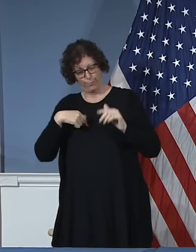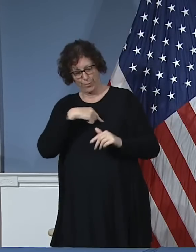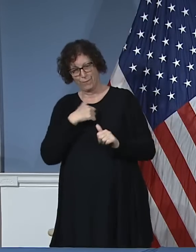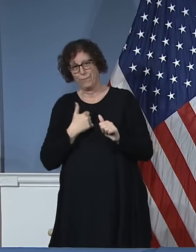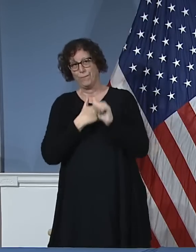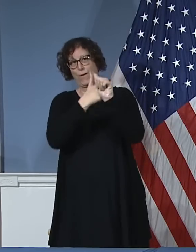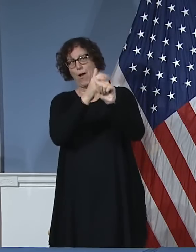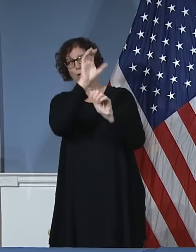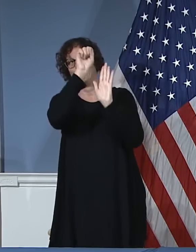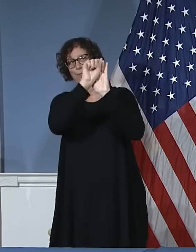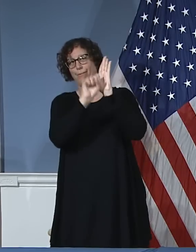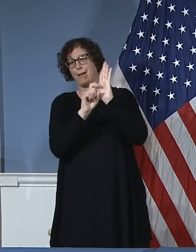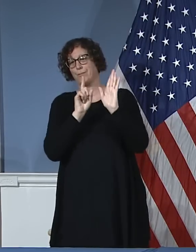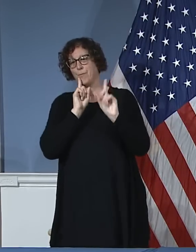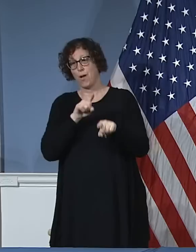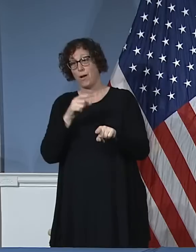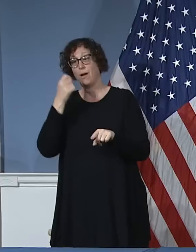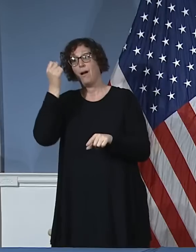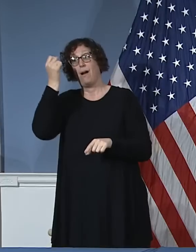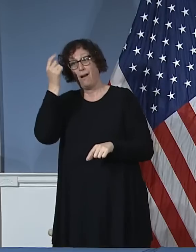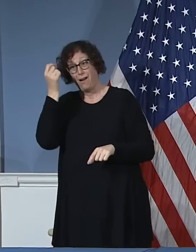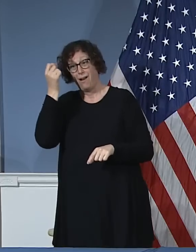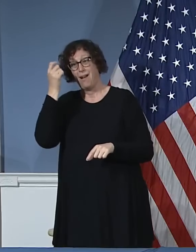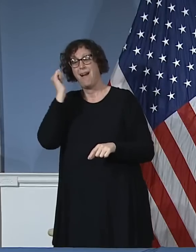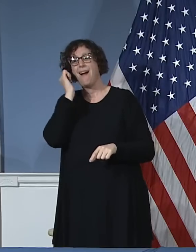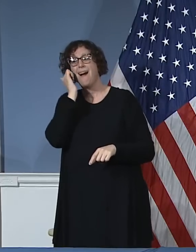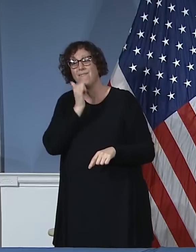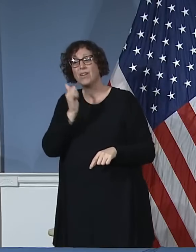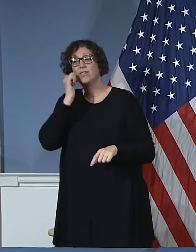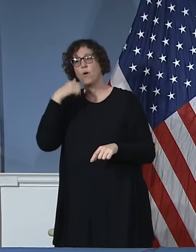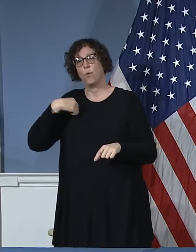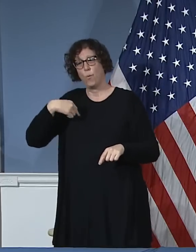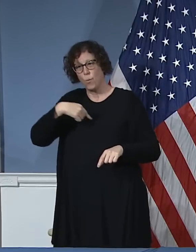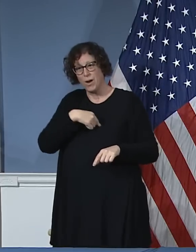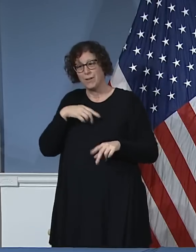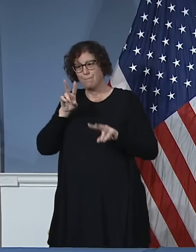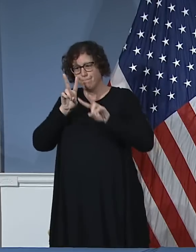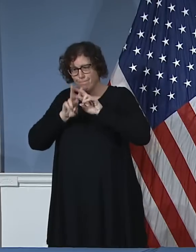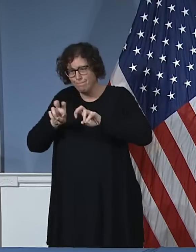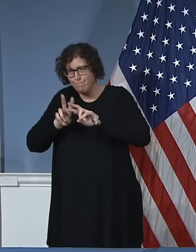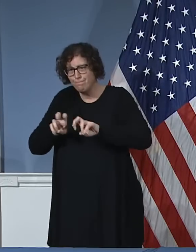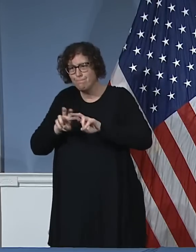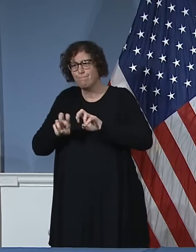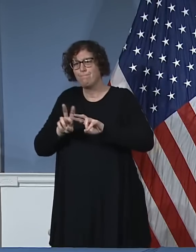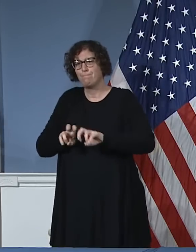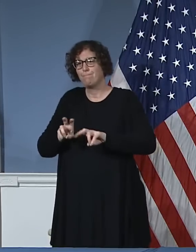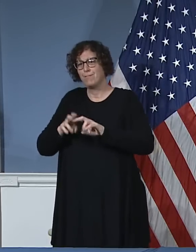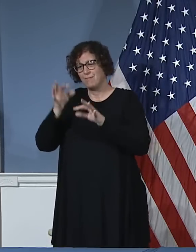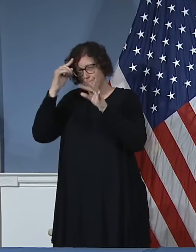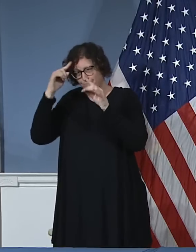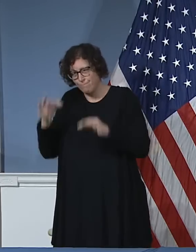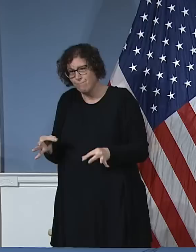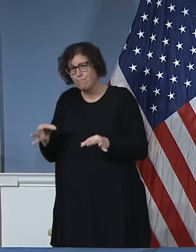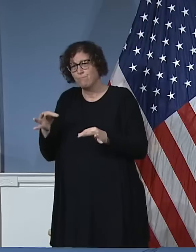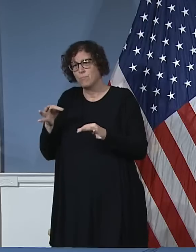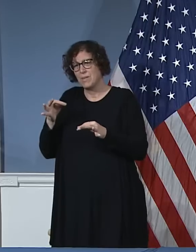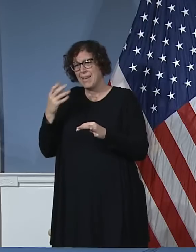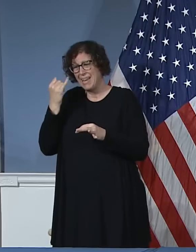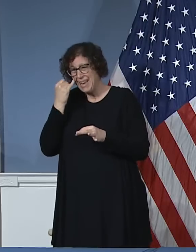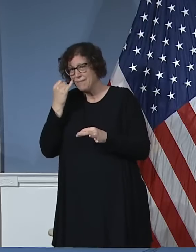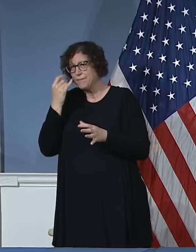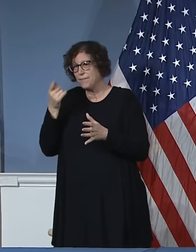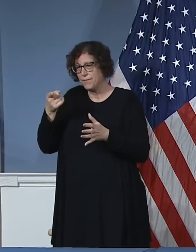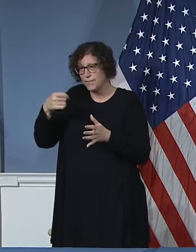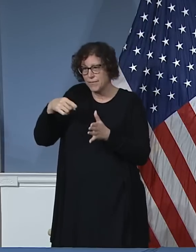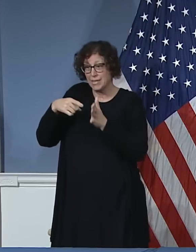assessed. And I care about the safety of those construction workers, and I want to be very clear. If any construction worker is